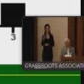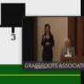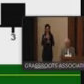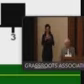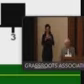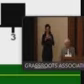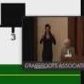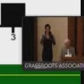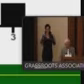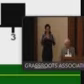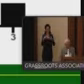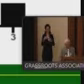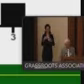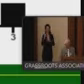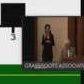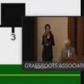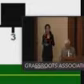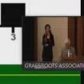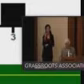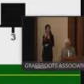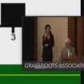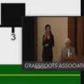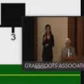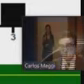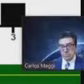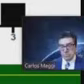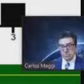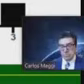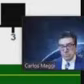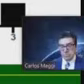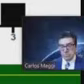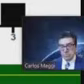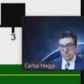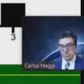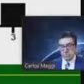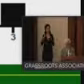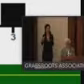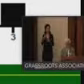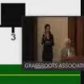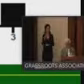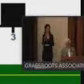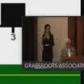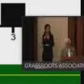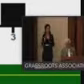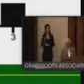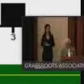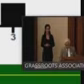to use it, and because of the fear of using hydroxychloroquine, it was employed more